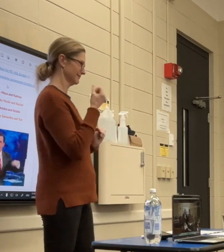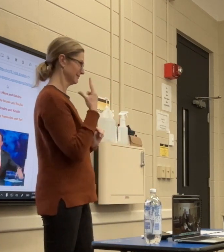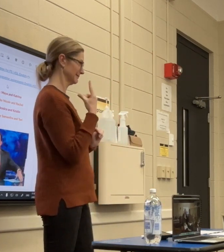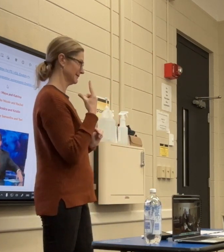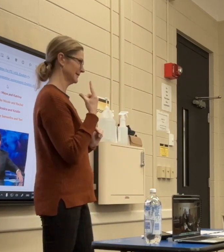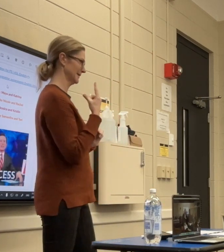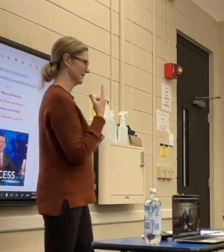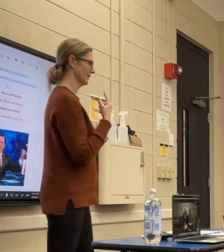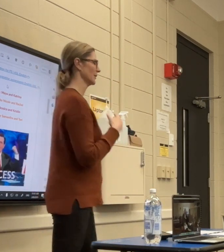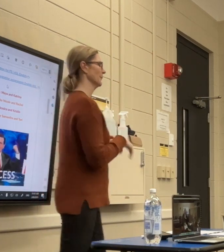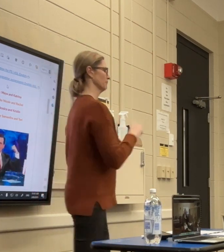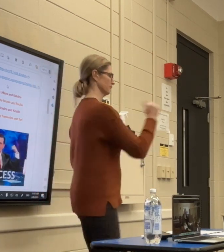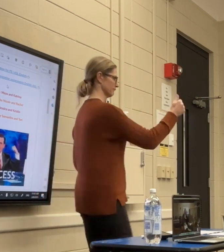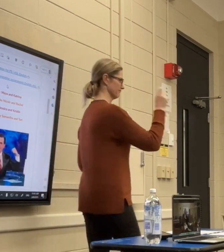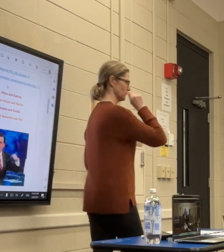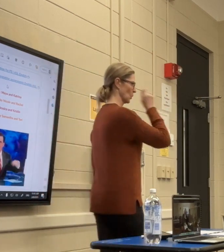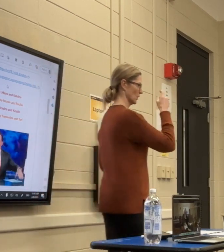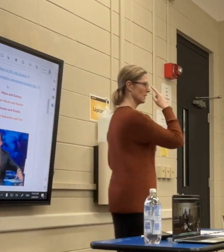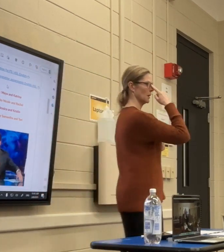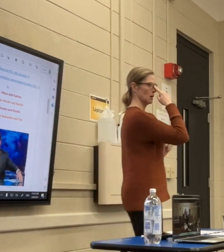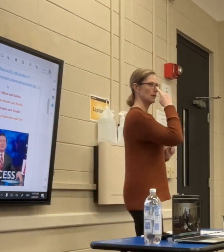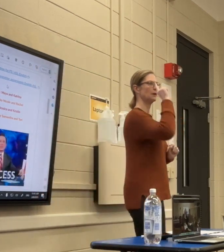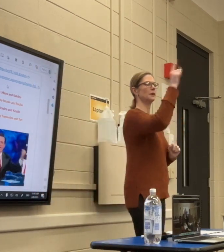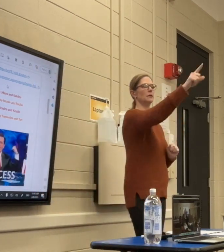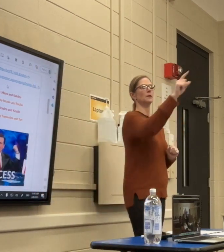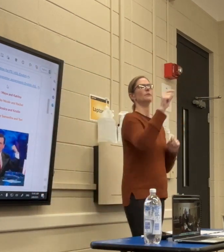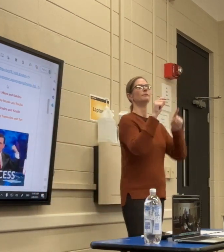it's your given day. I want you guys to focus on me and the lecture I'm giving.